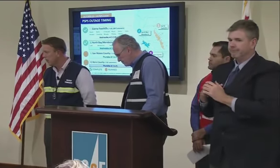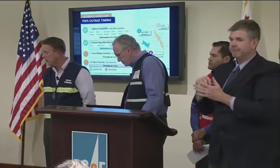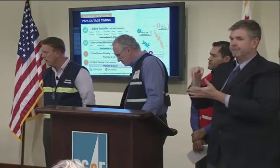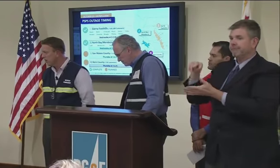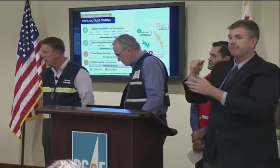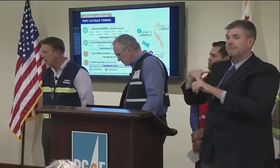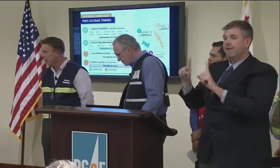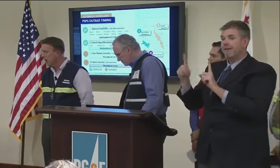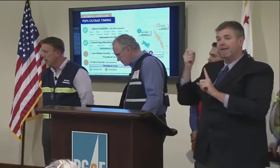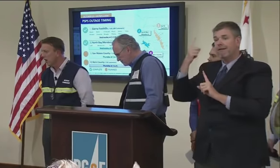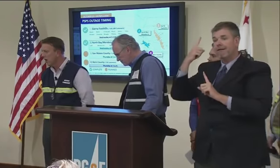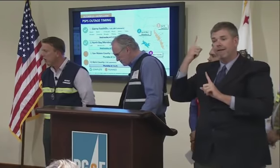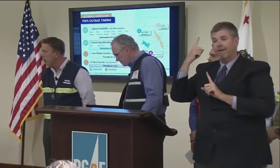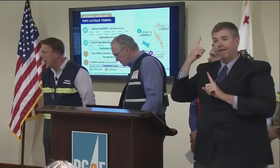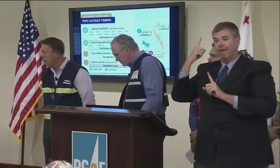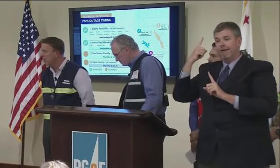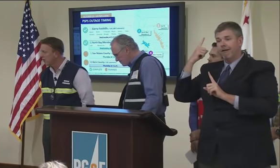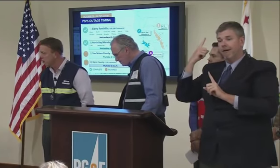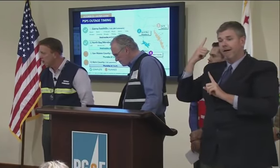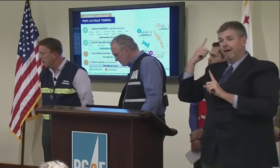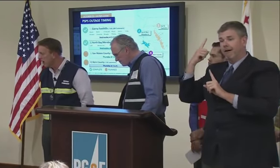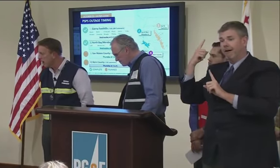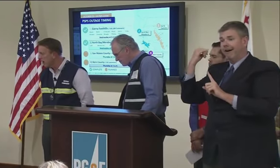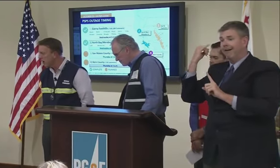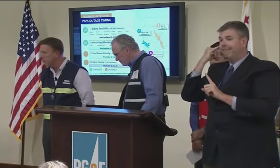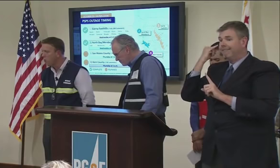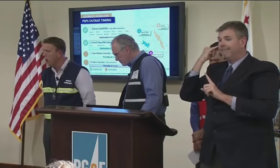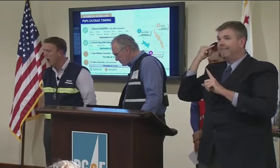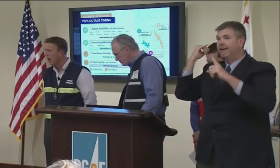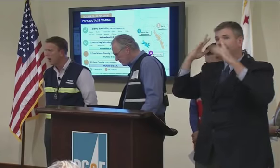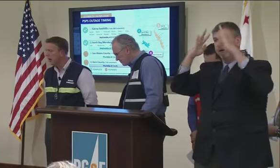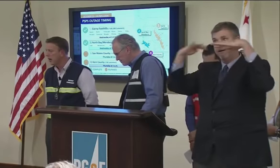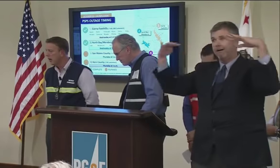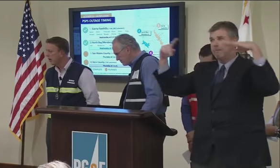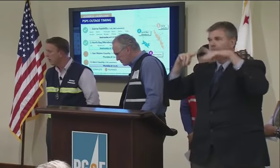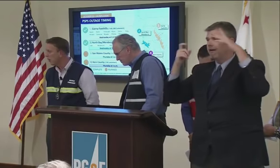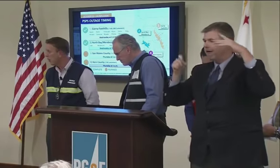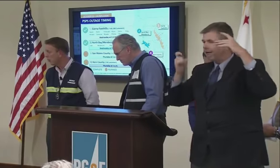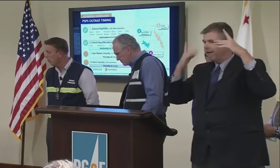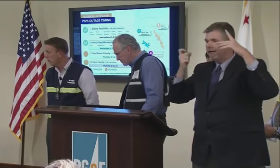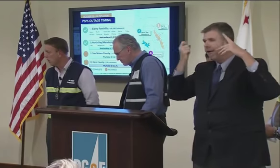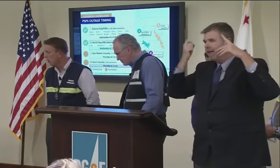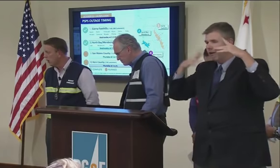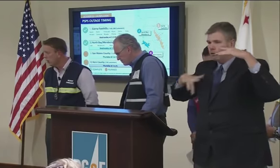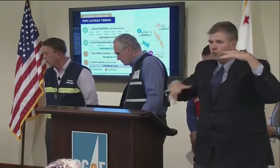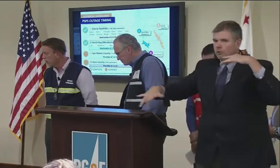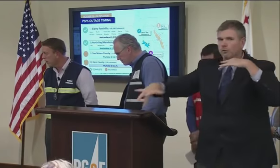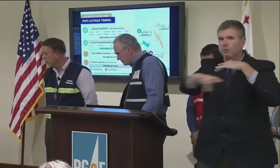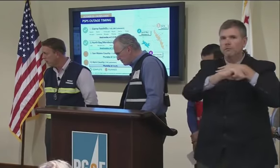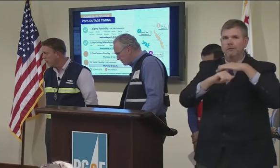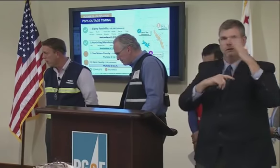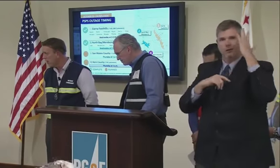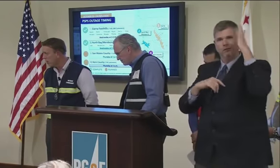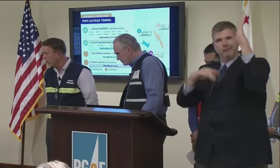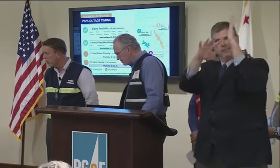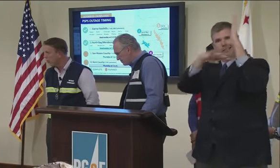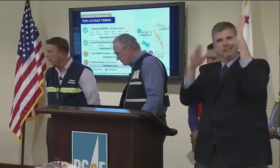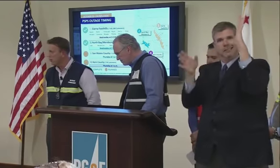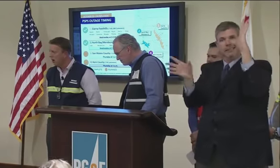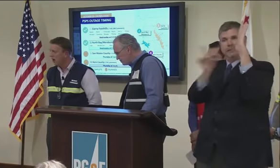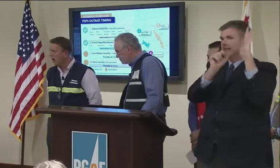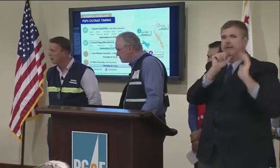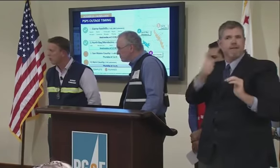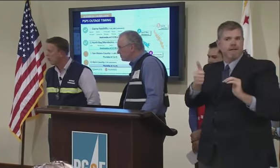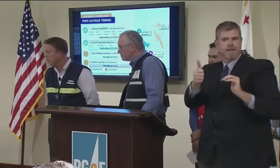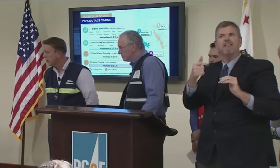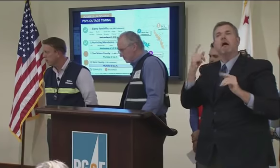for resilient zones. They go out and they scope the area. We walk the area with the local authorities from the fire department, with